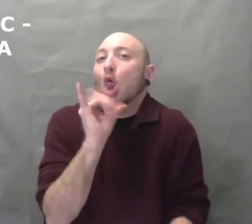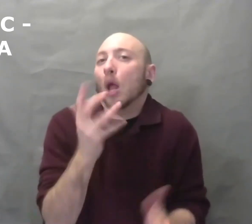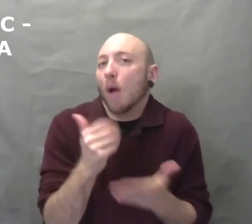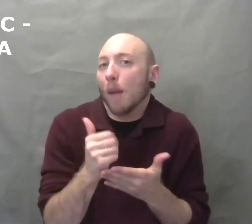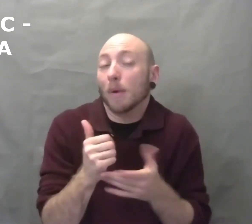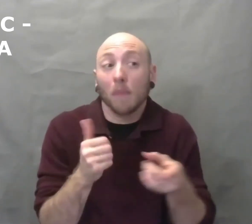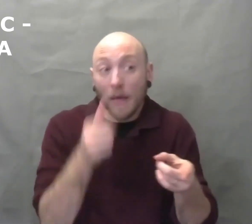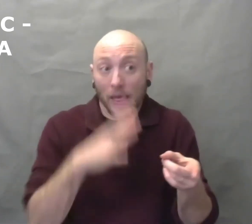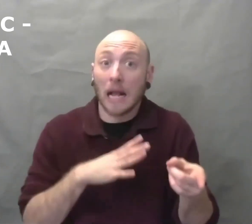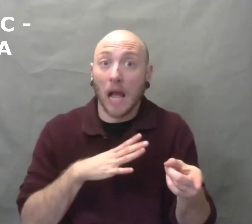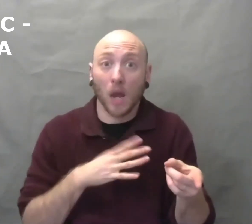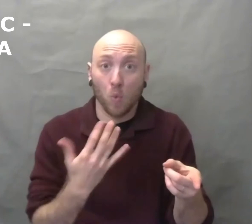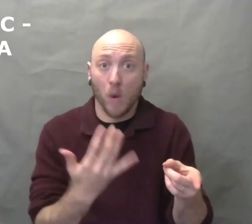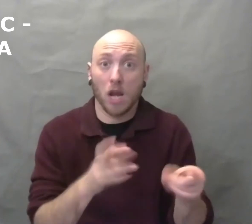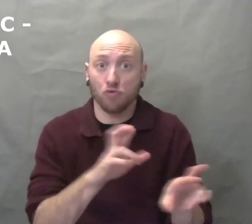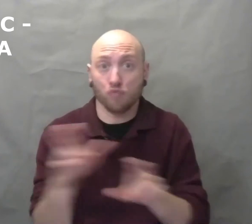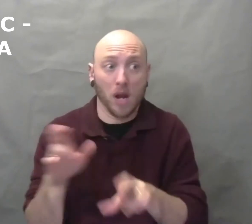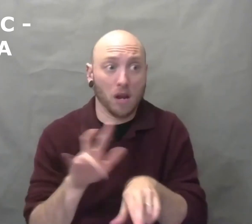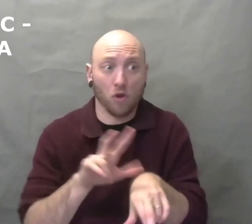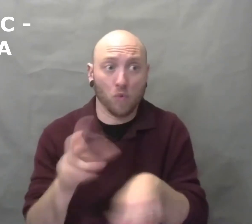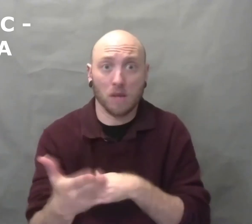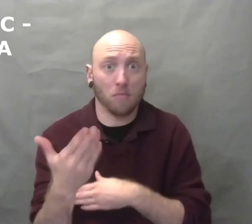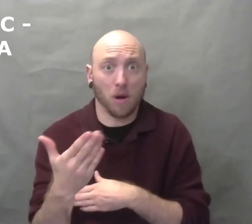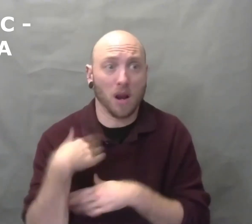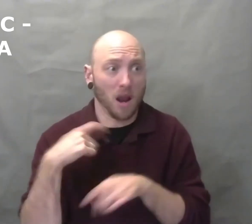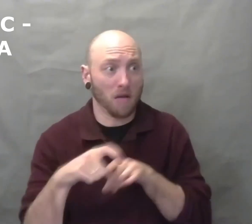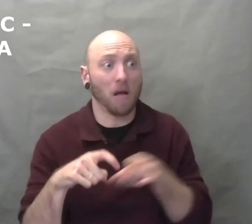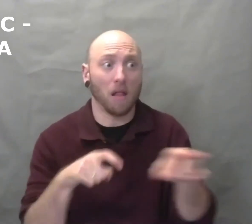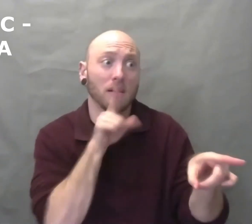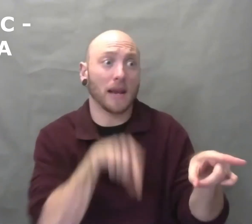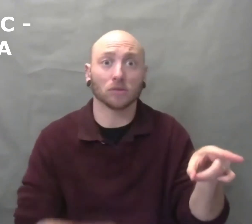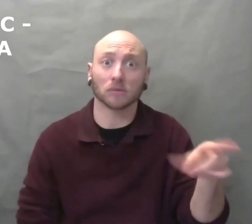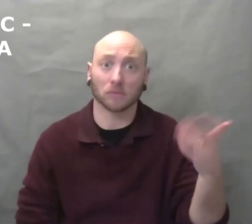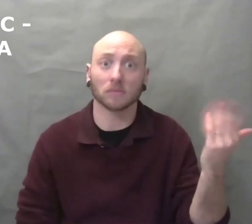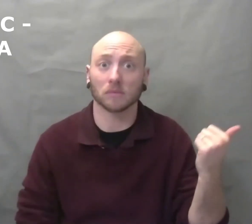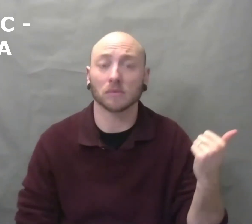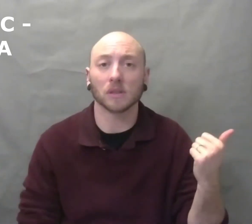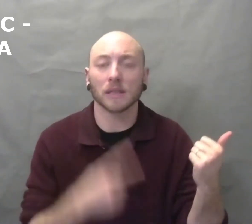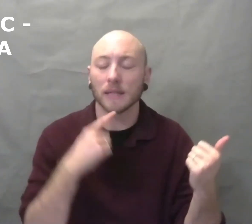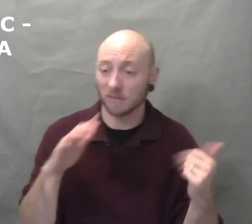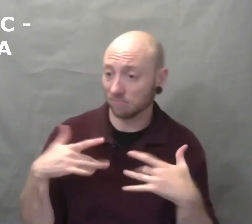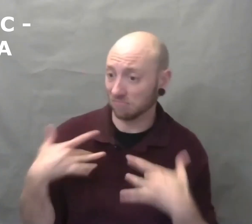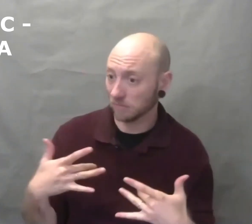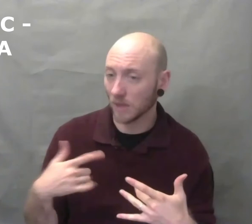waiting for me to call 3-4 o'clock in the morning. And he asked me how I was doing, and I lost it. I was crying